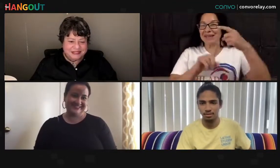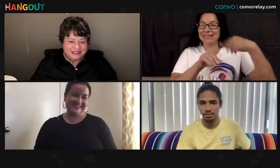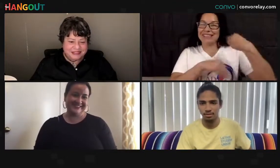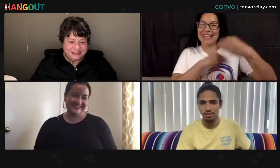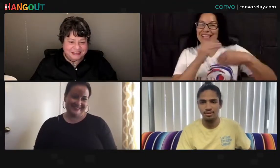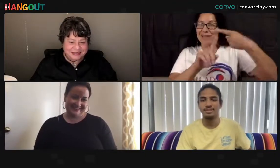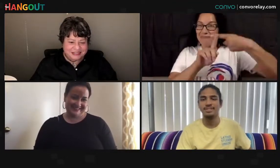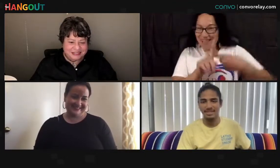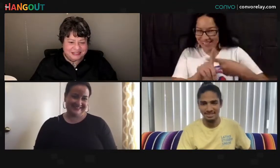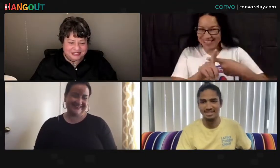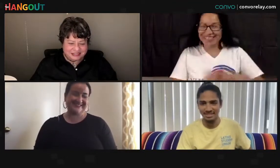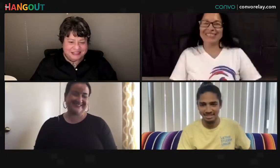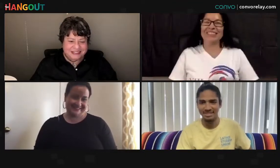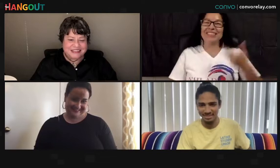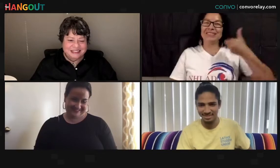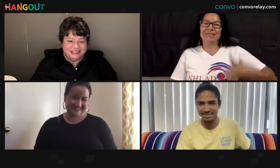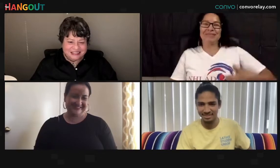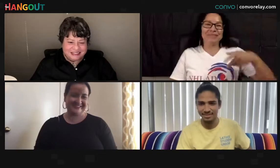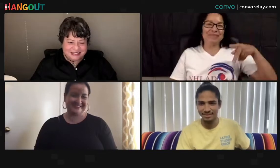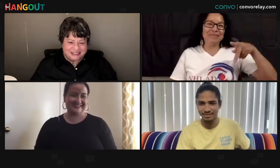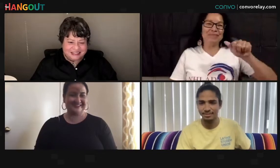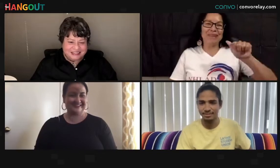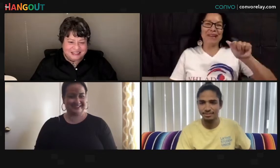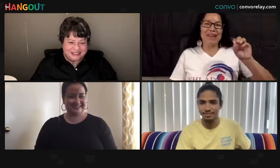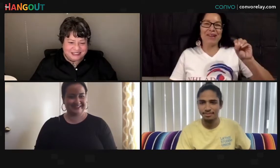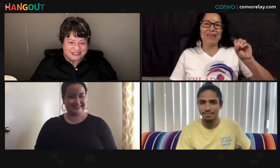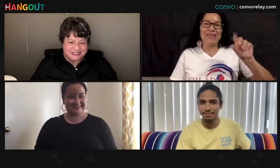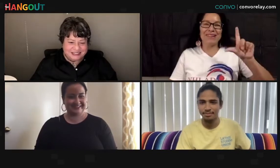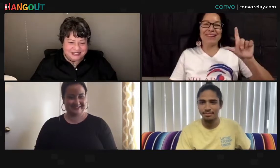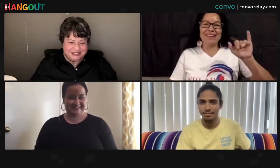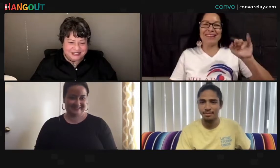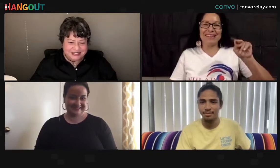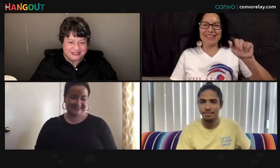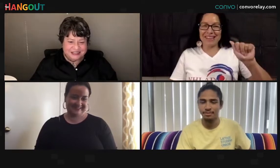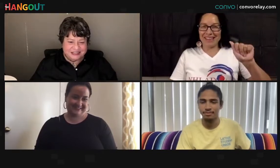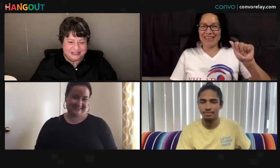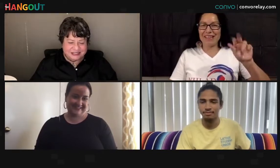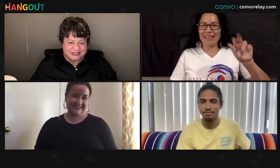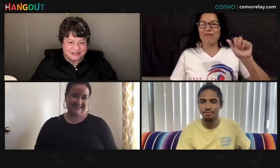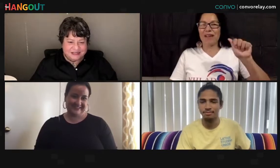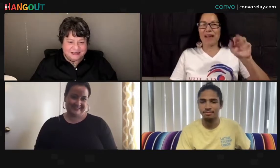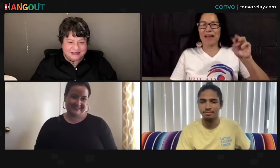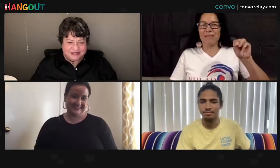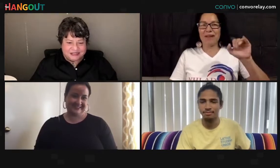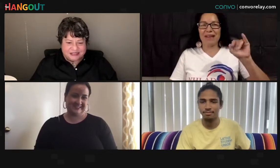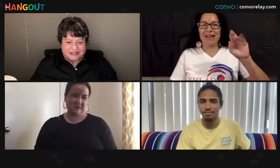Happy Hispanic Heritage Month to everybody. I'm Pelona Ramirez,